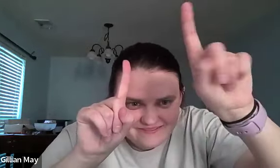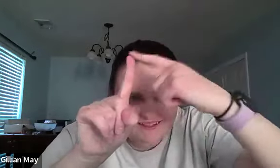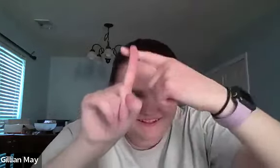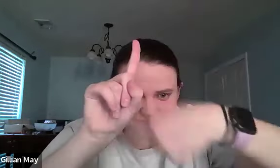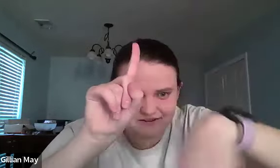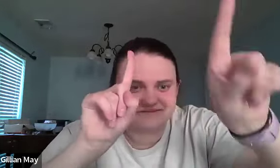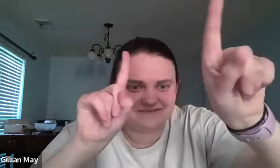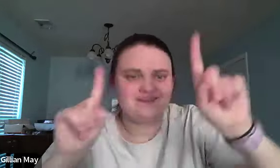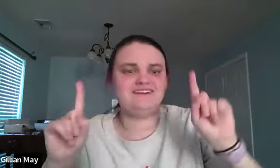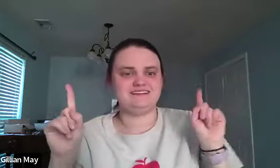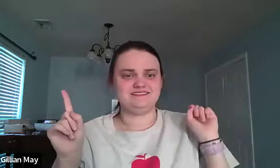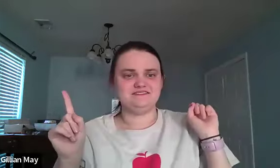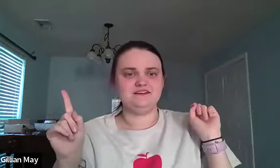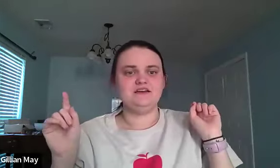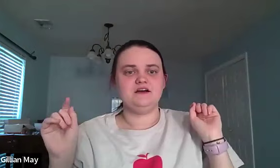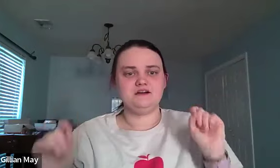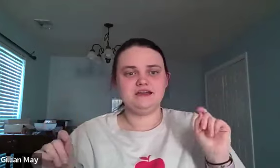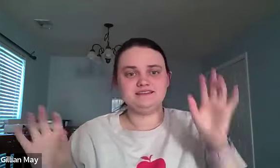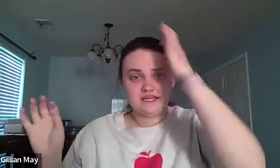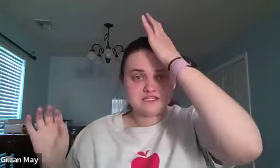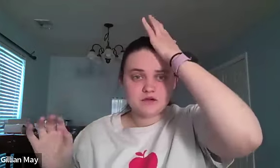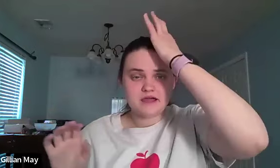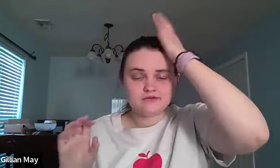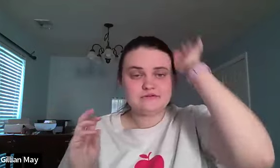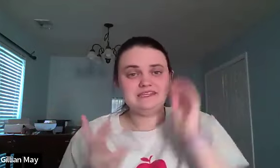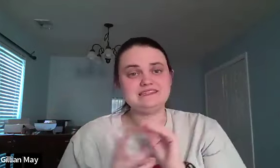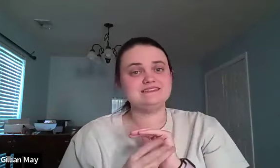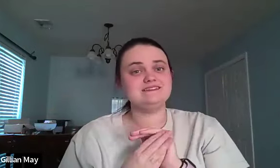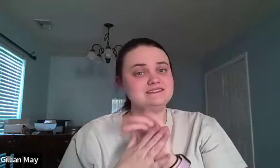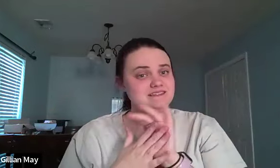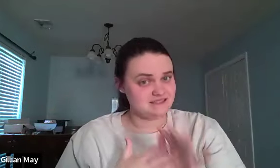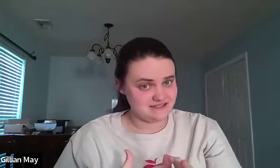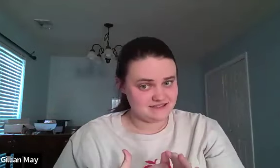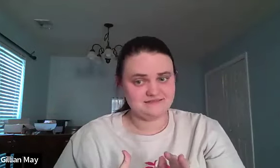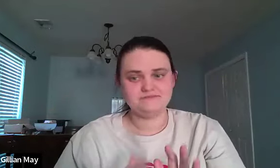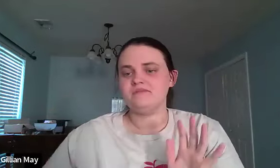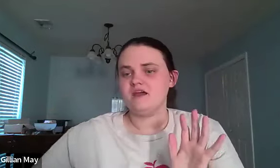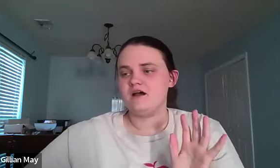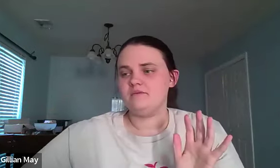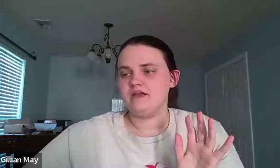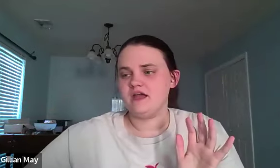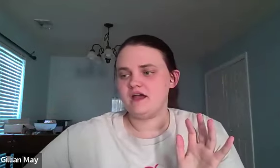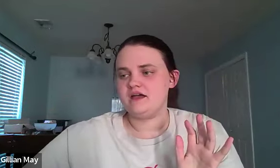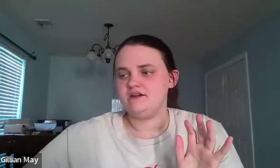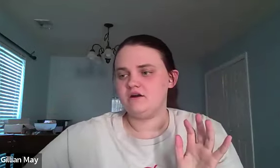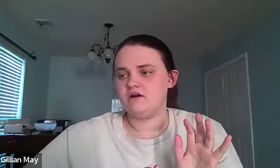There you go. All right. All right. Let's go back through these 6. We had